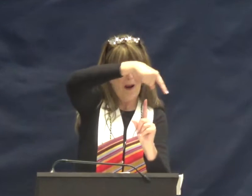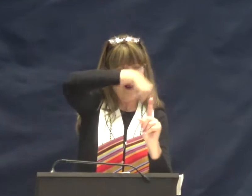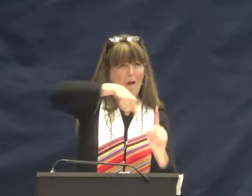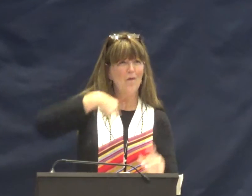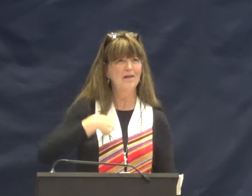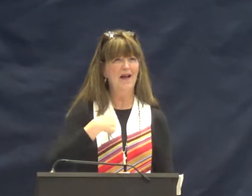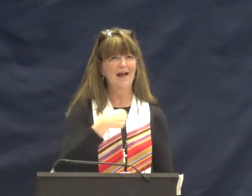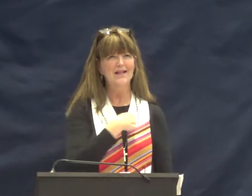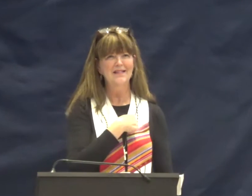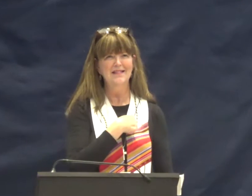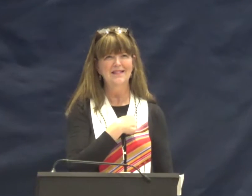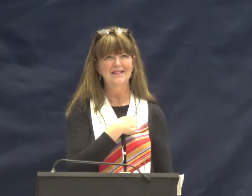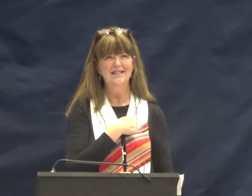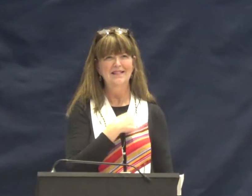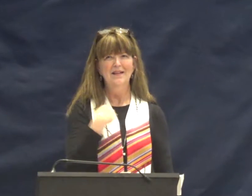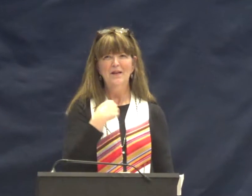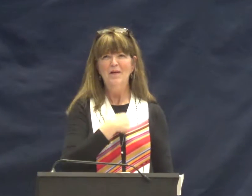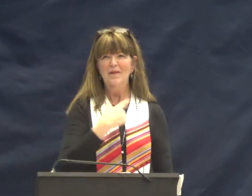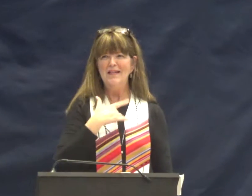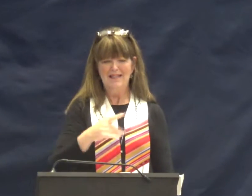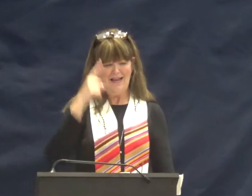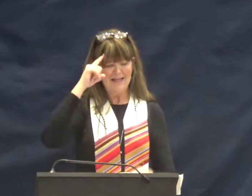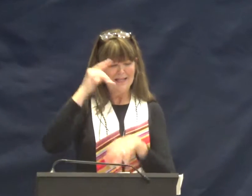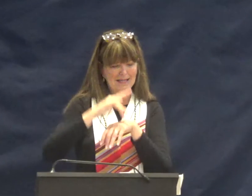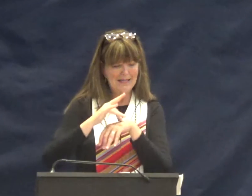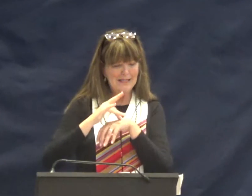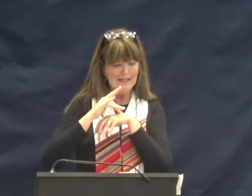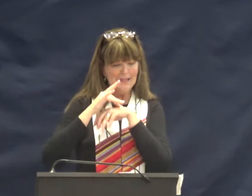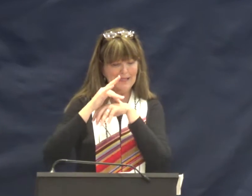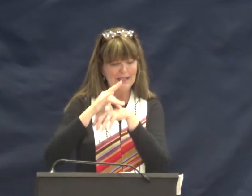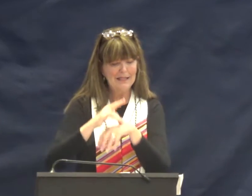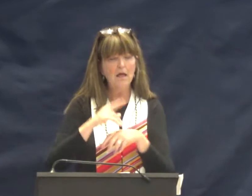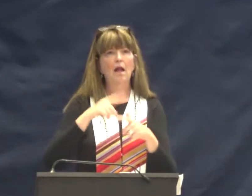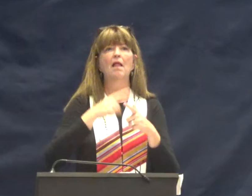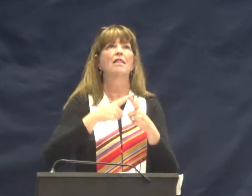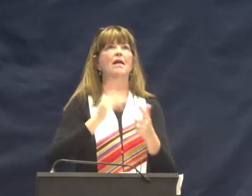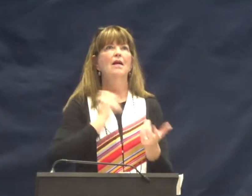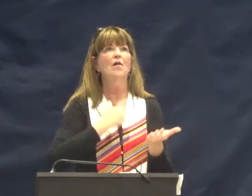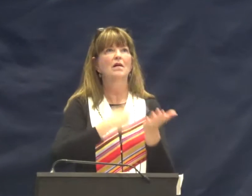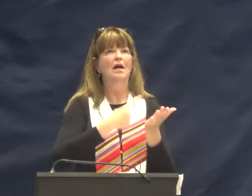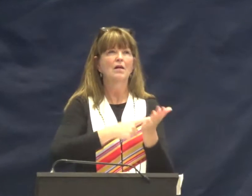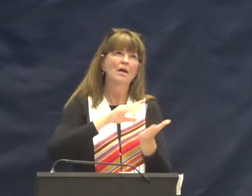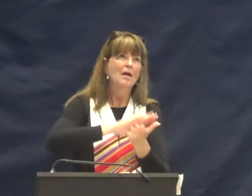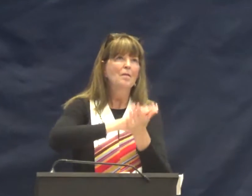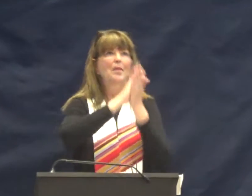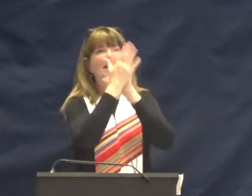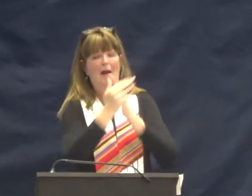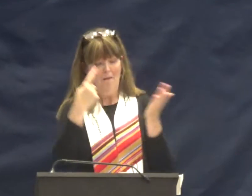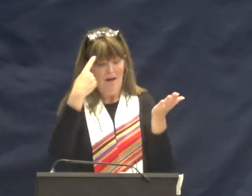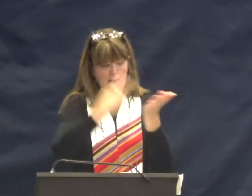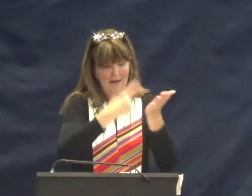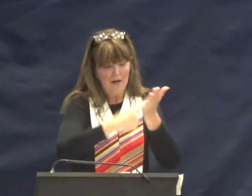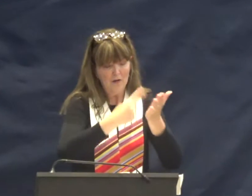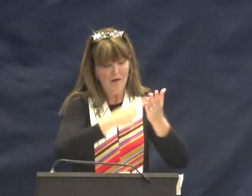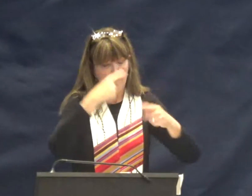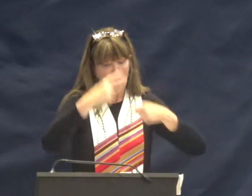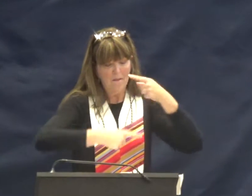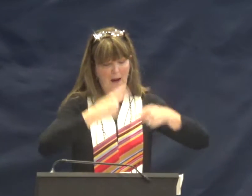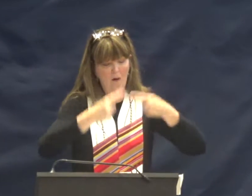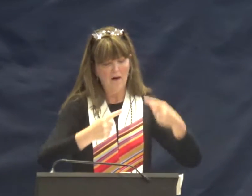how our misdeeds influence those around us, and how we tend to dwell on those effects. And then